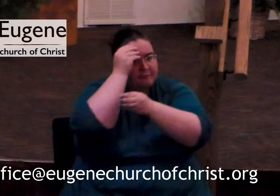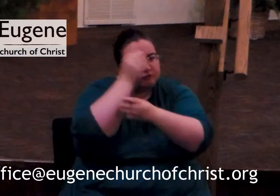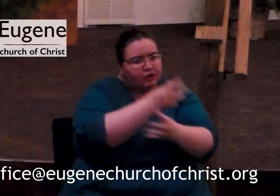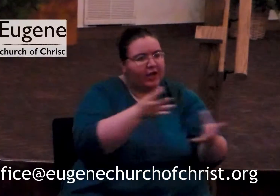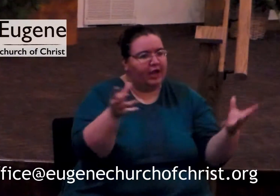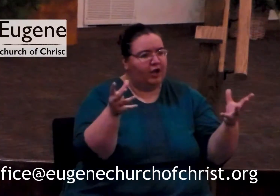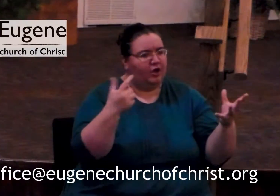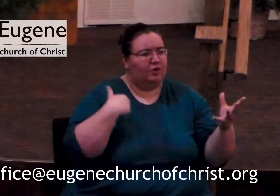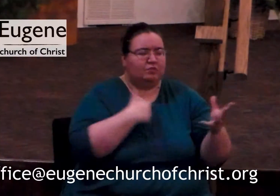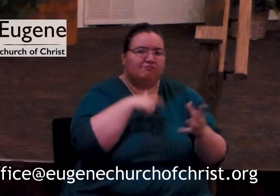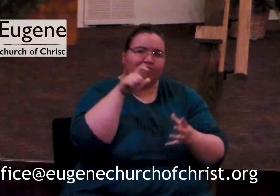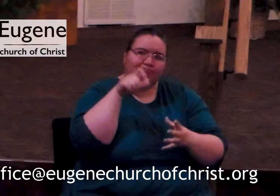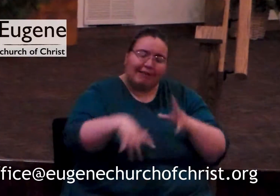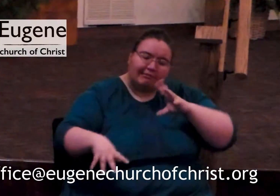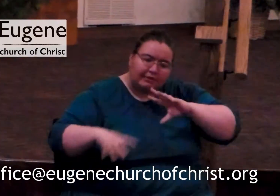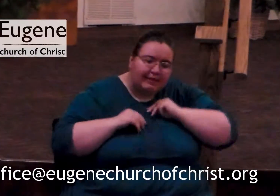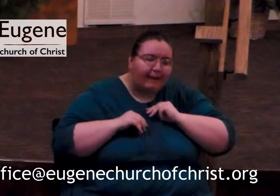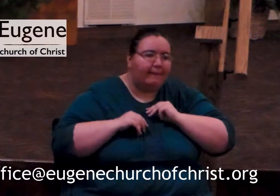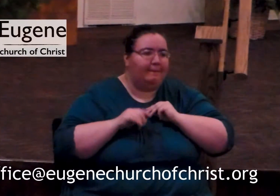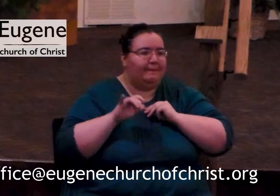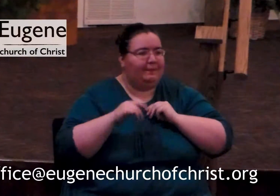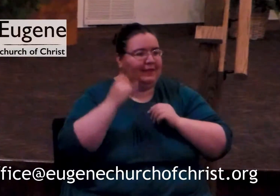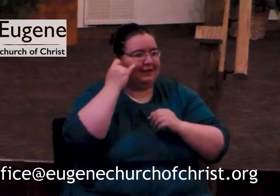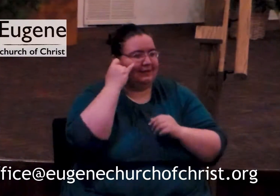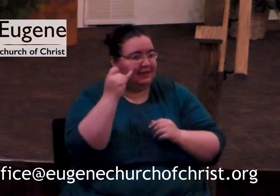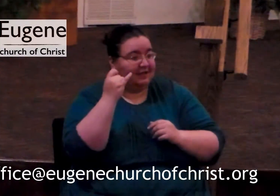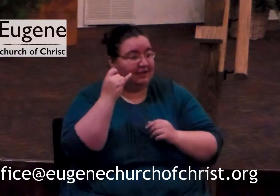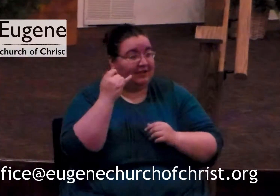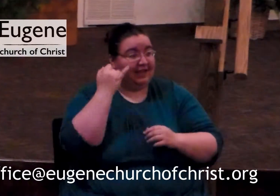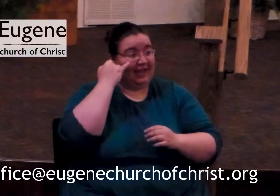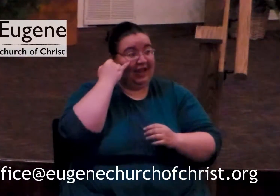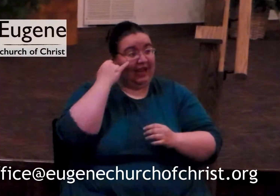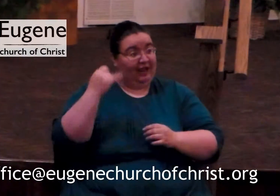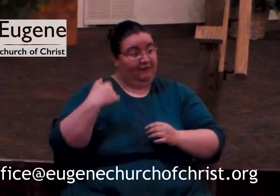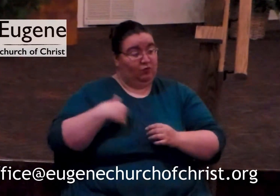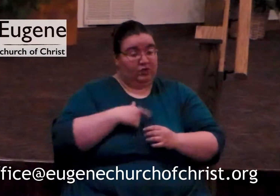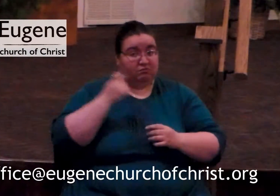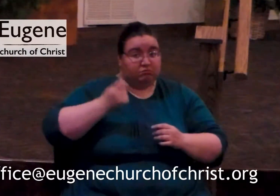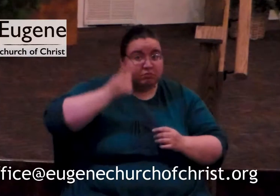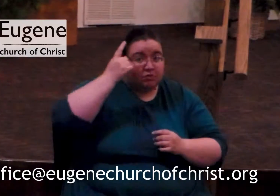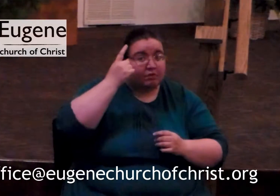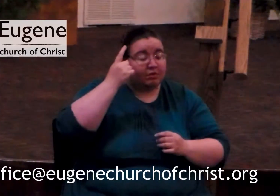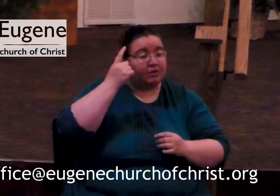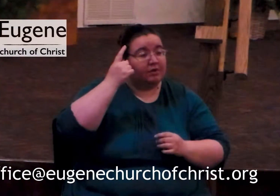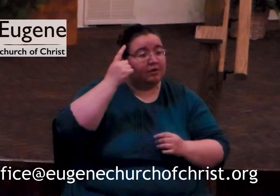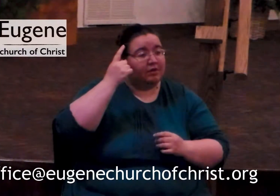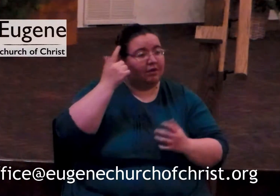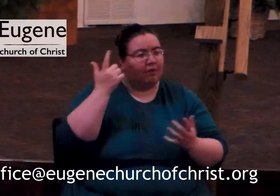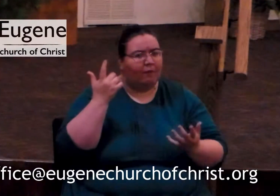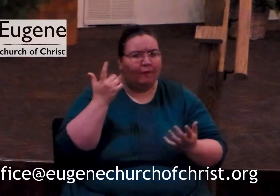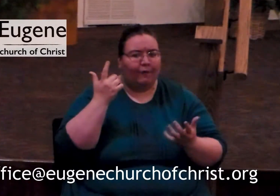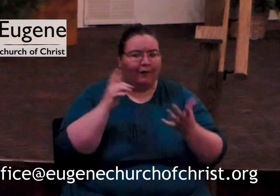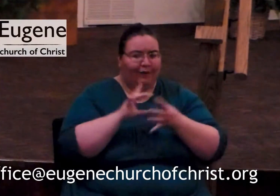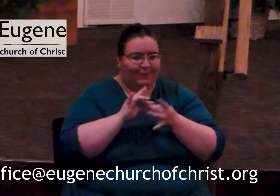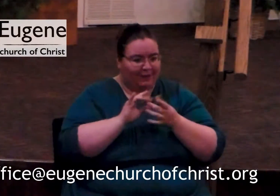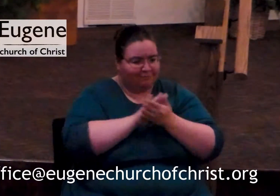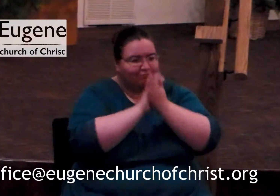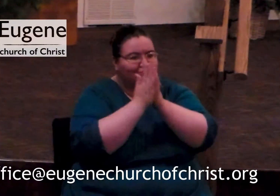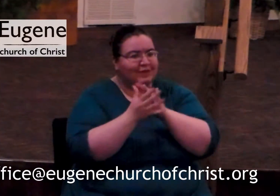that idea. Because when that is what it is, then suddenly it's a lot more important. Suddenly it's something that we've got to talk